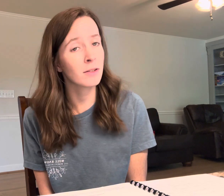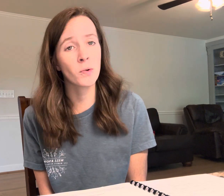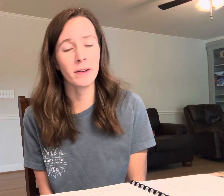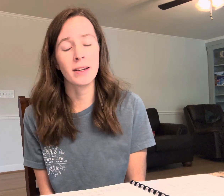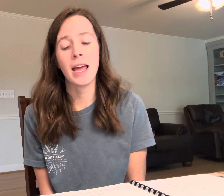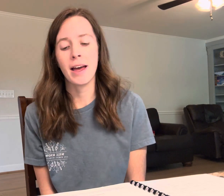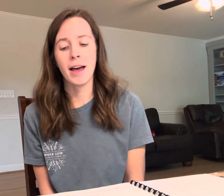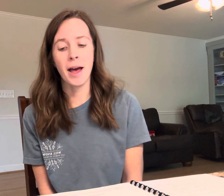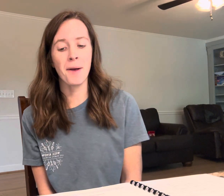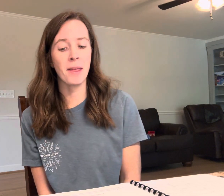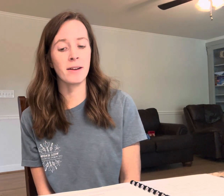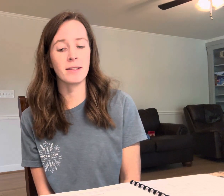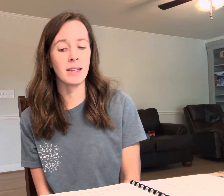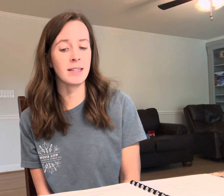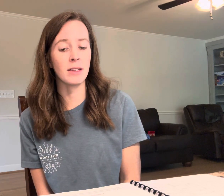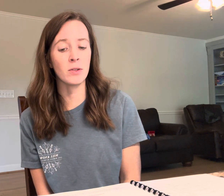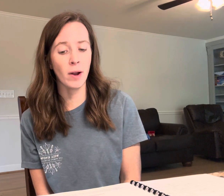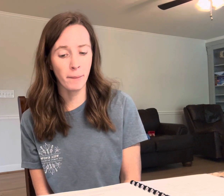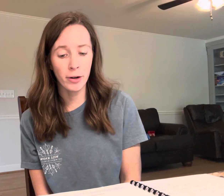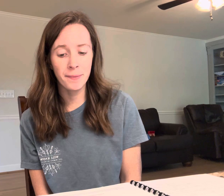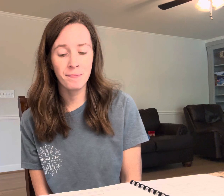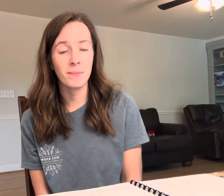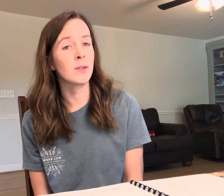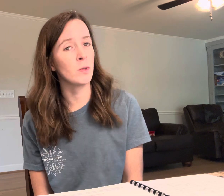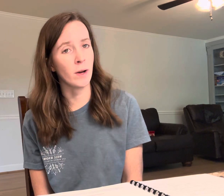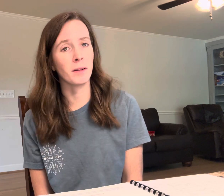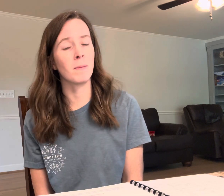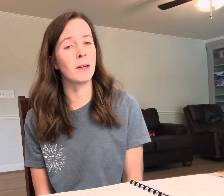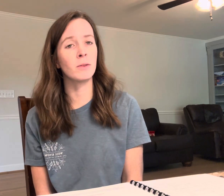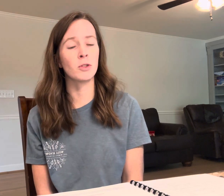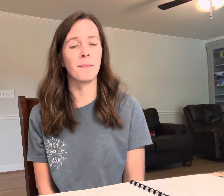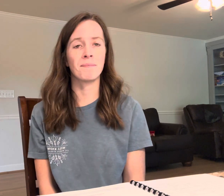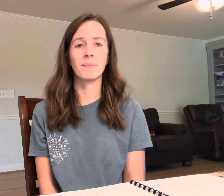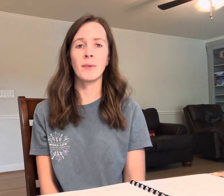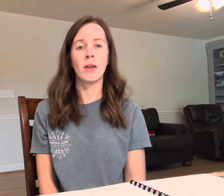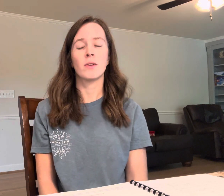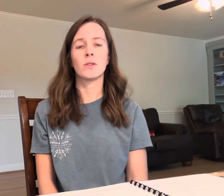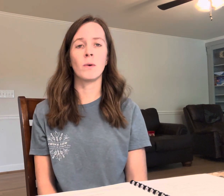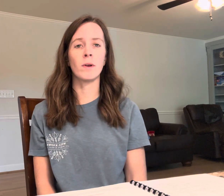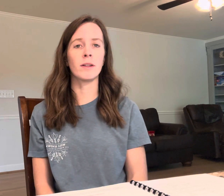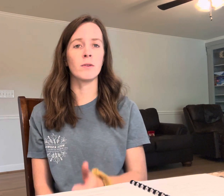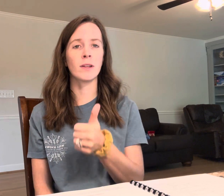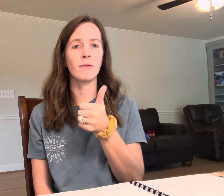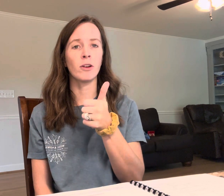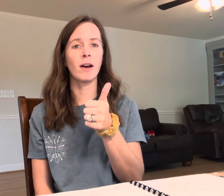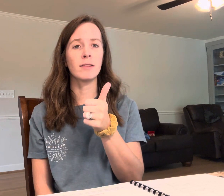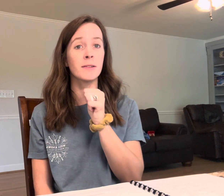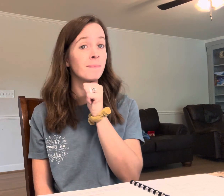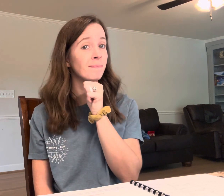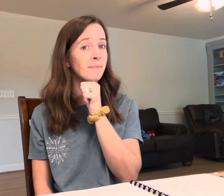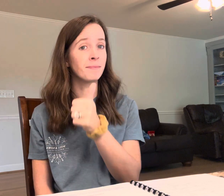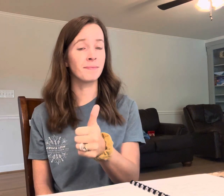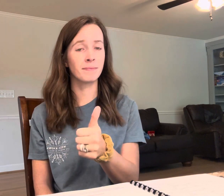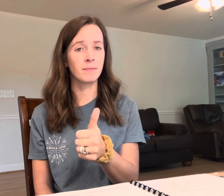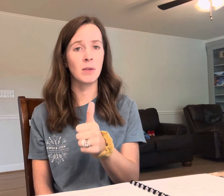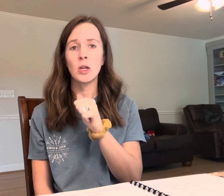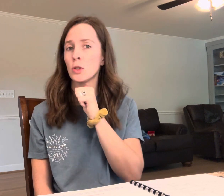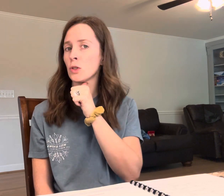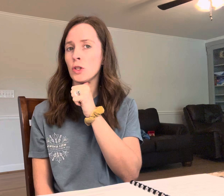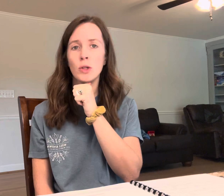short. They say, do not murder, do not commit adultery. So we are going to do the sign for not. Do